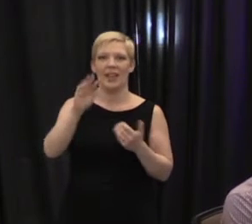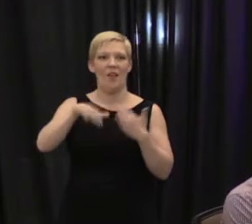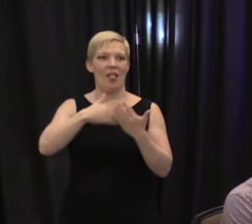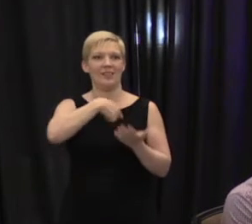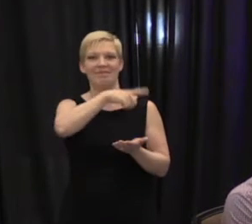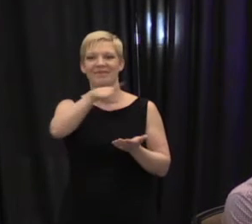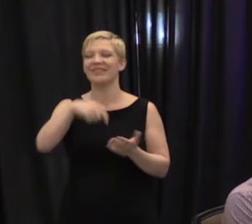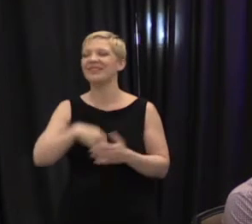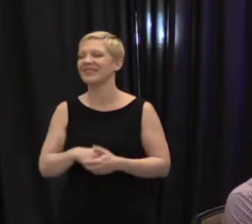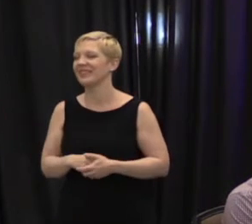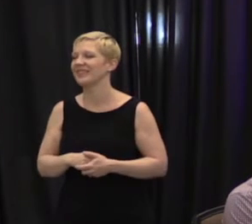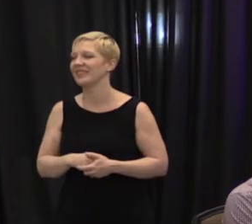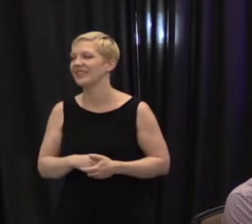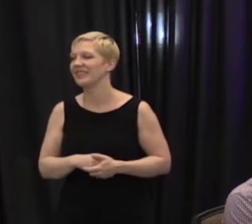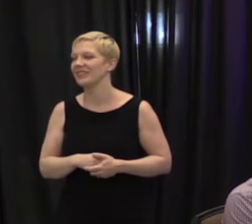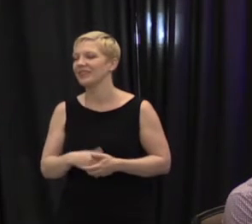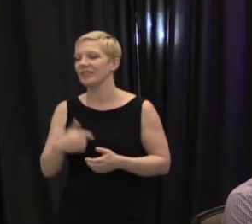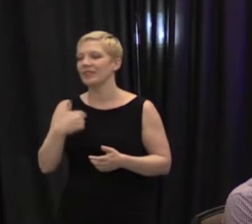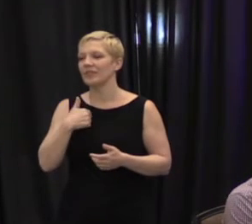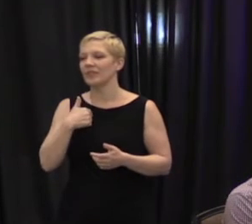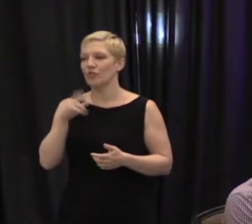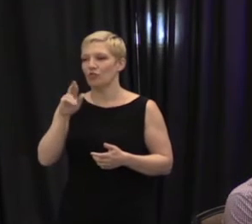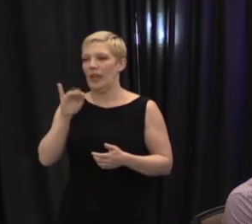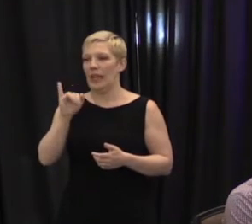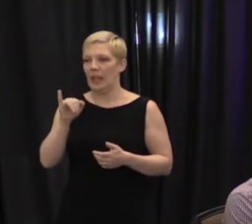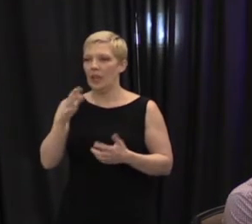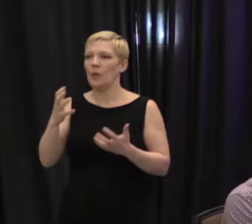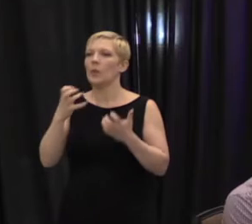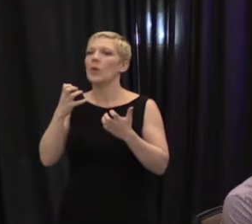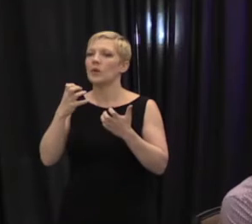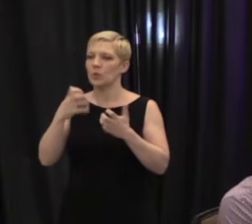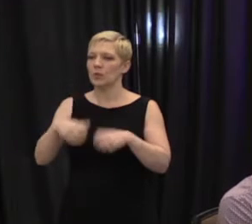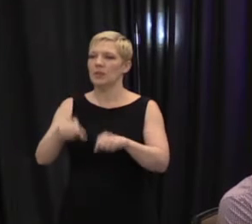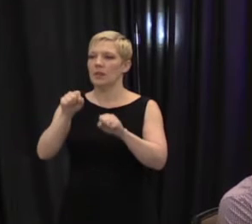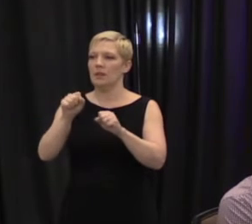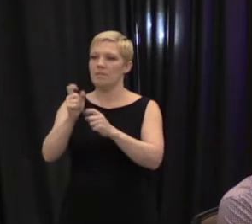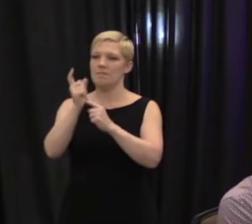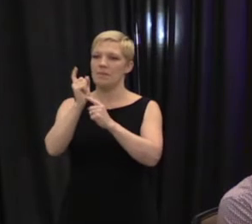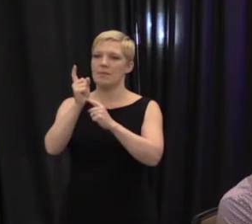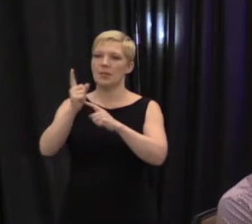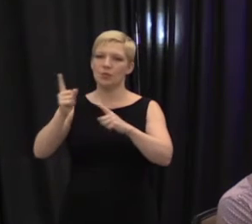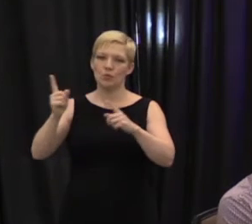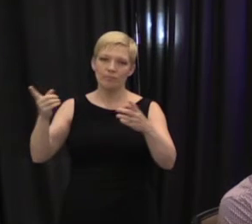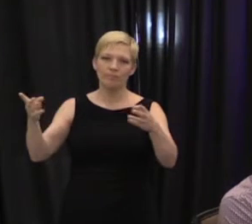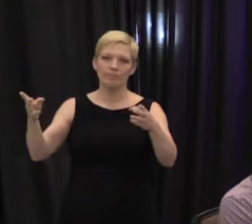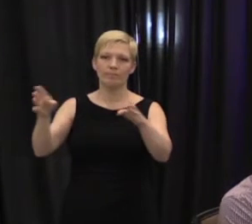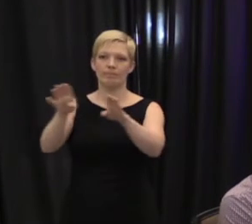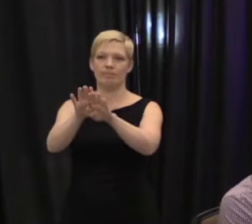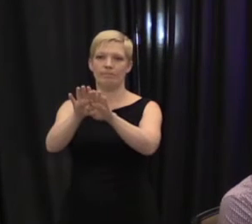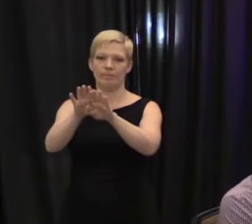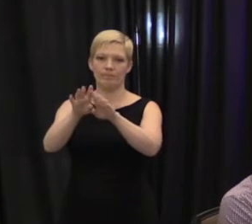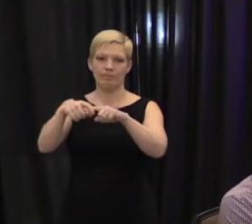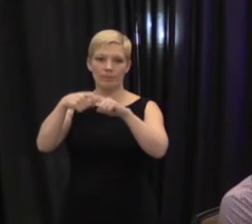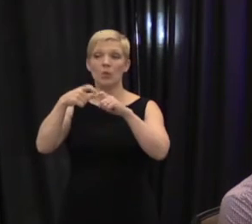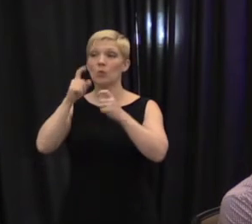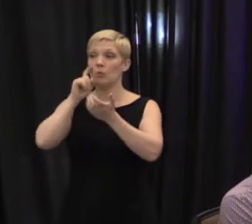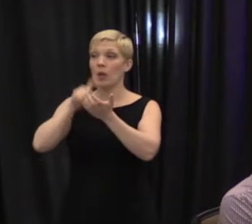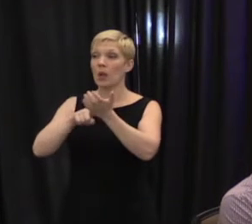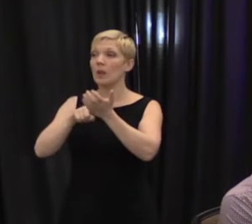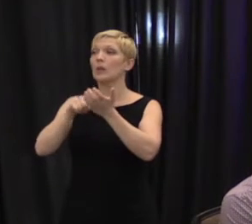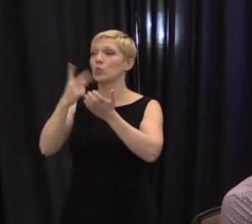So I want to take just a moment before we bring the summit to a close to recognize two people